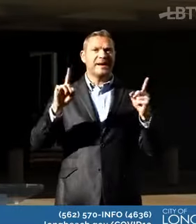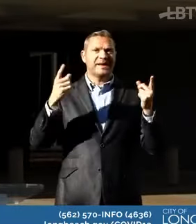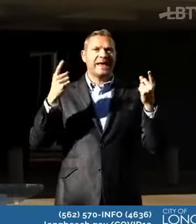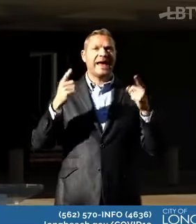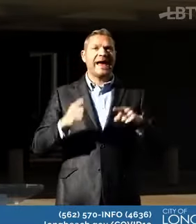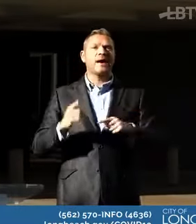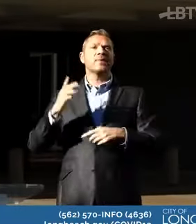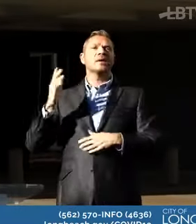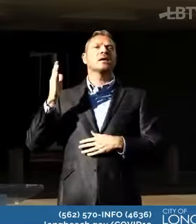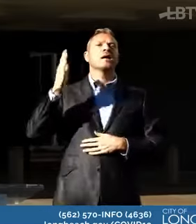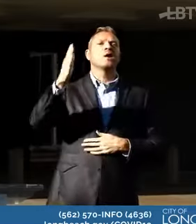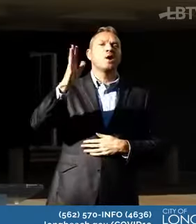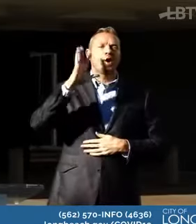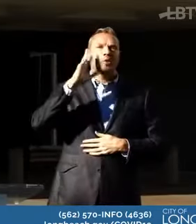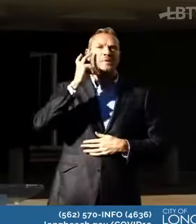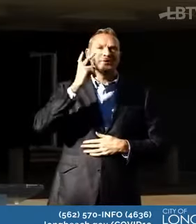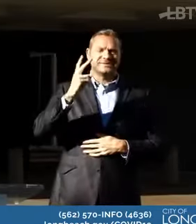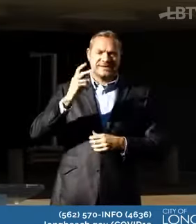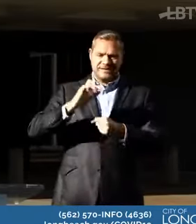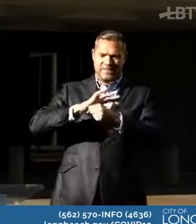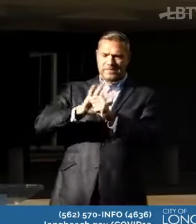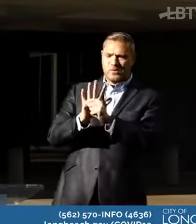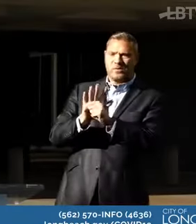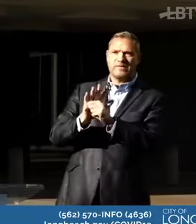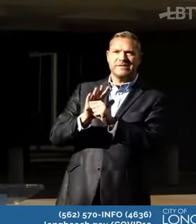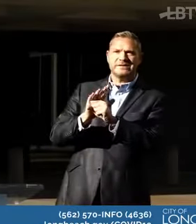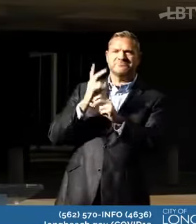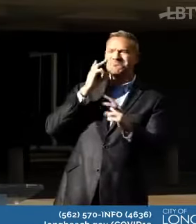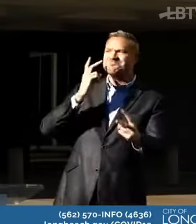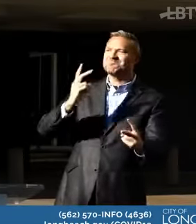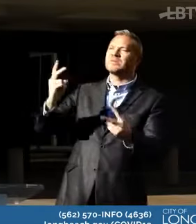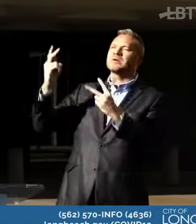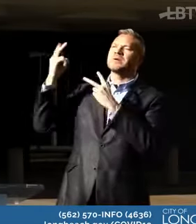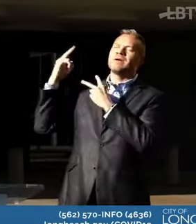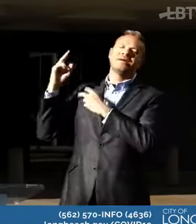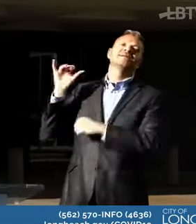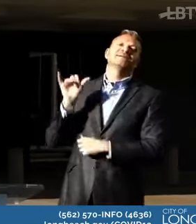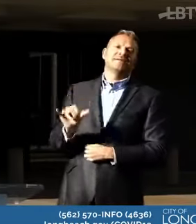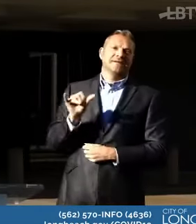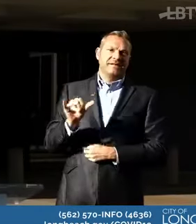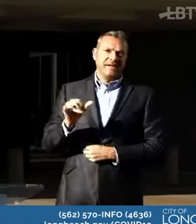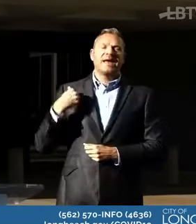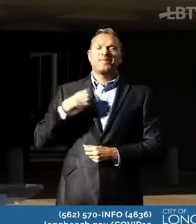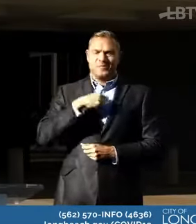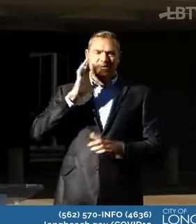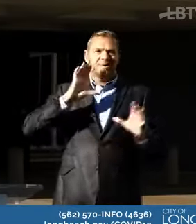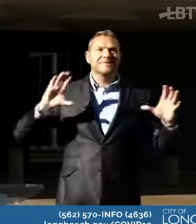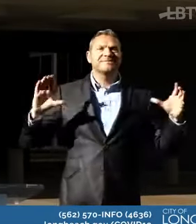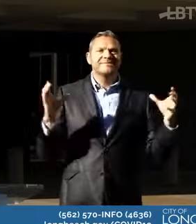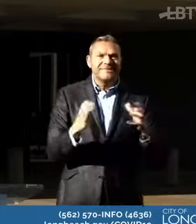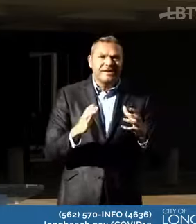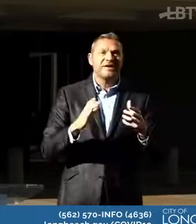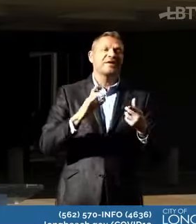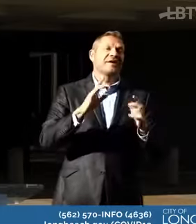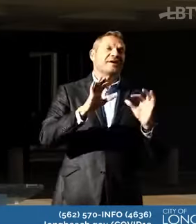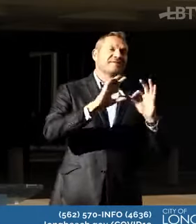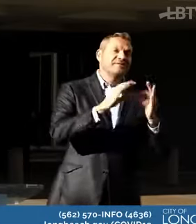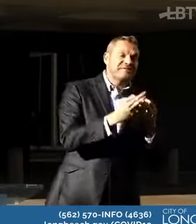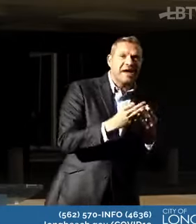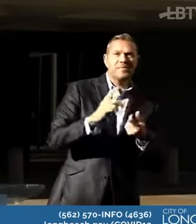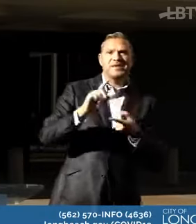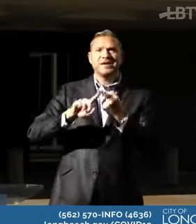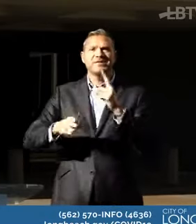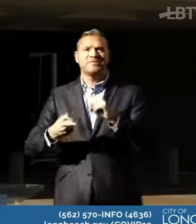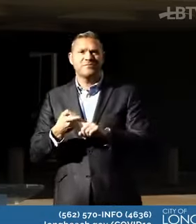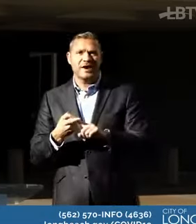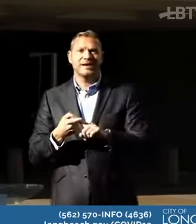us. And those things that we used to take for granted, like gathering with our friends and our family and going to events, all of that will seem that